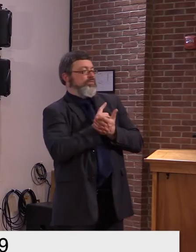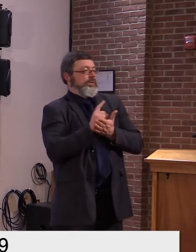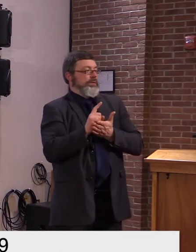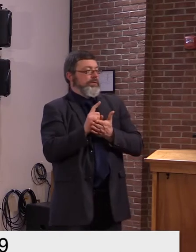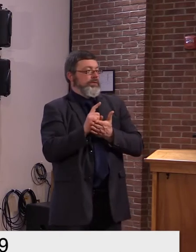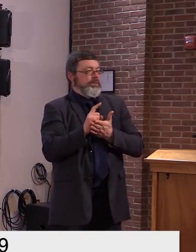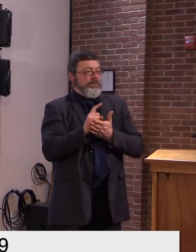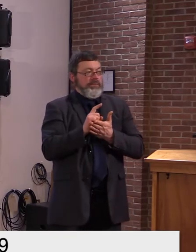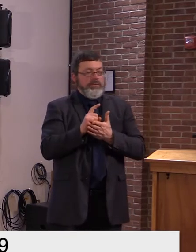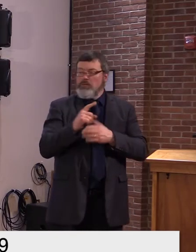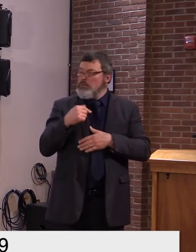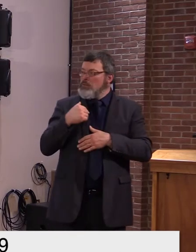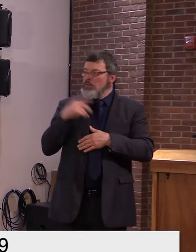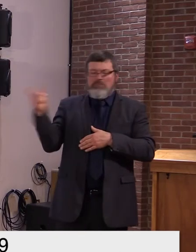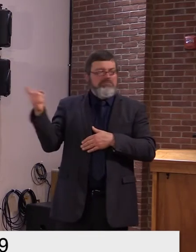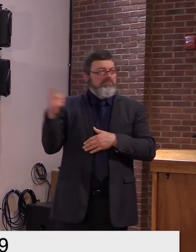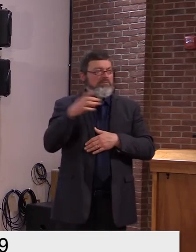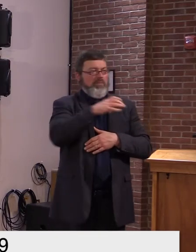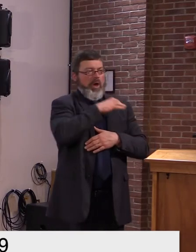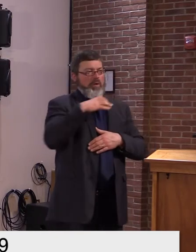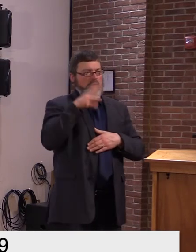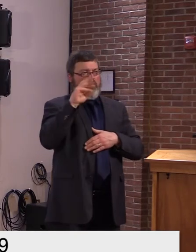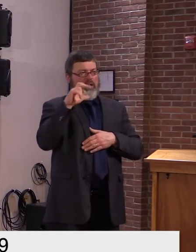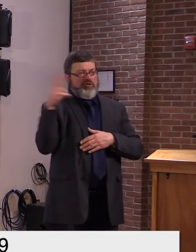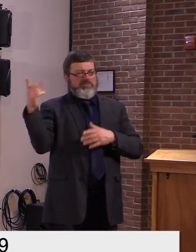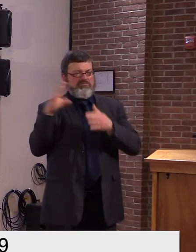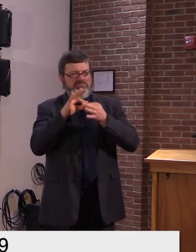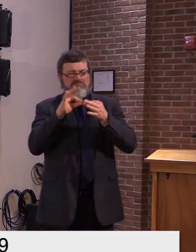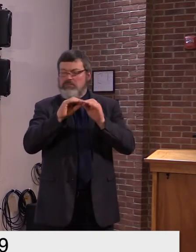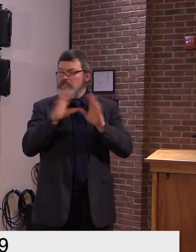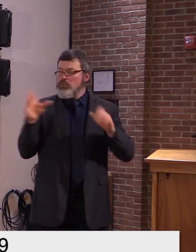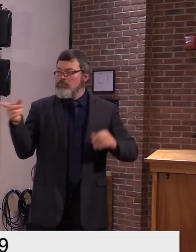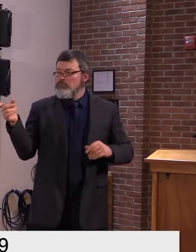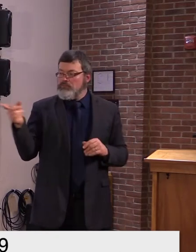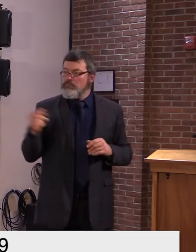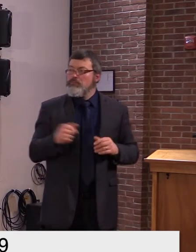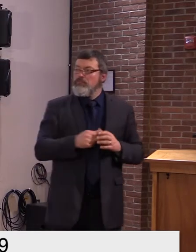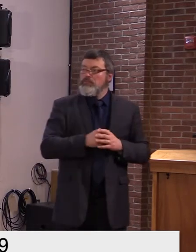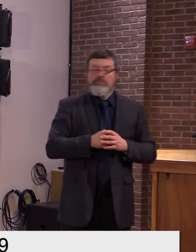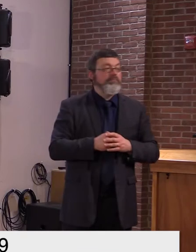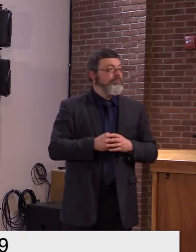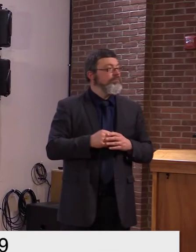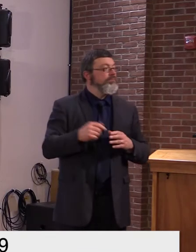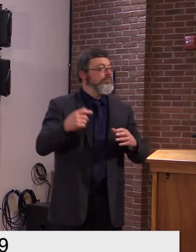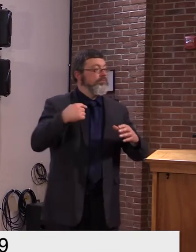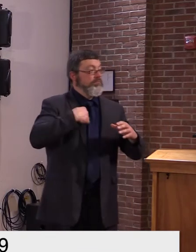Thank you, Governor. All the unemployment benefits have been extended for